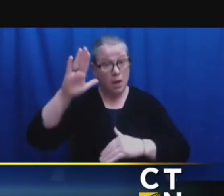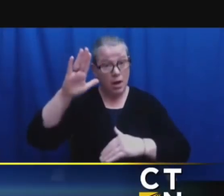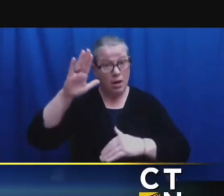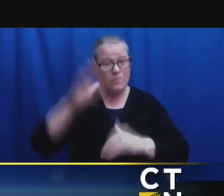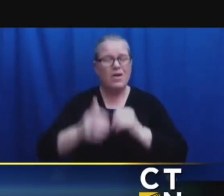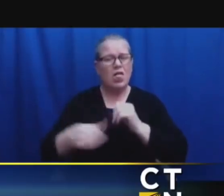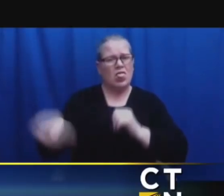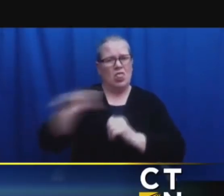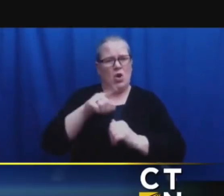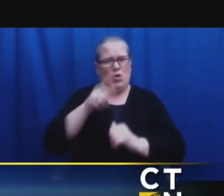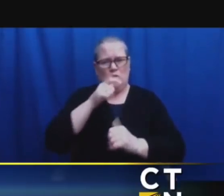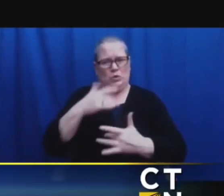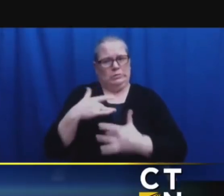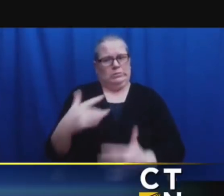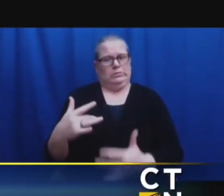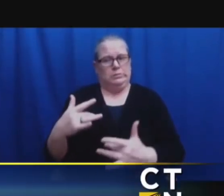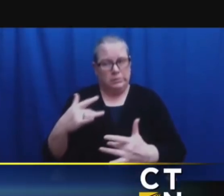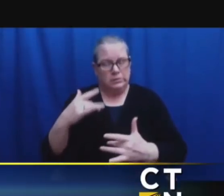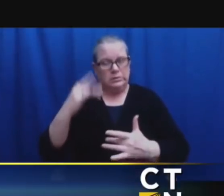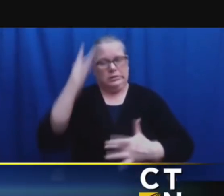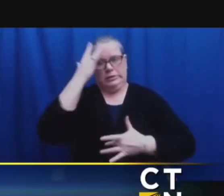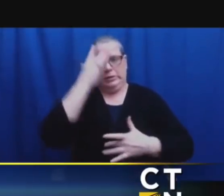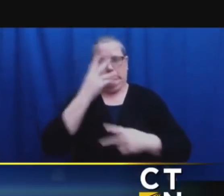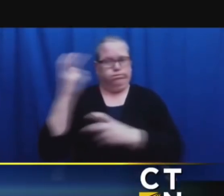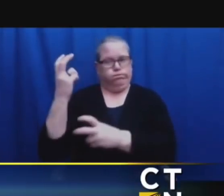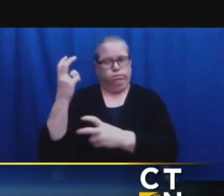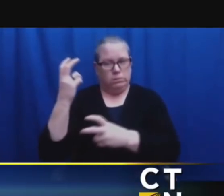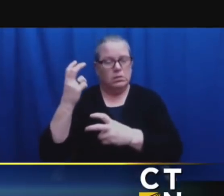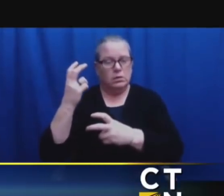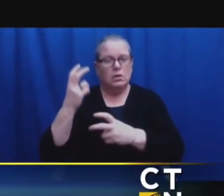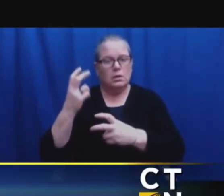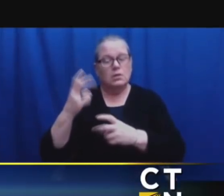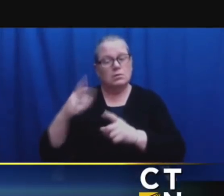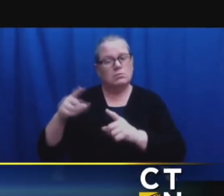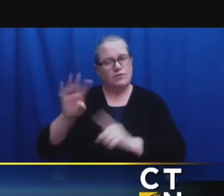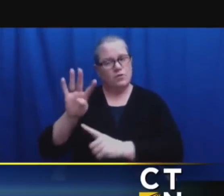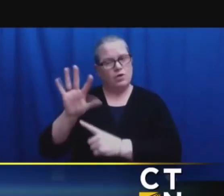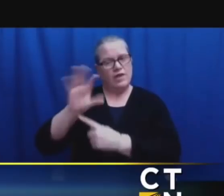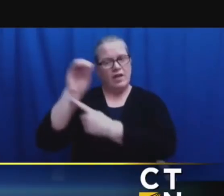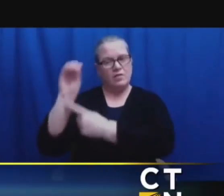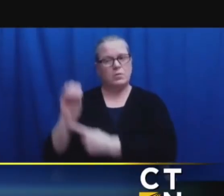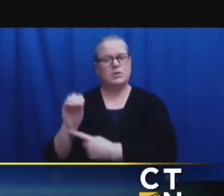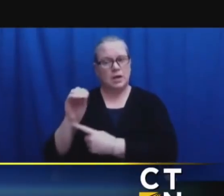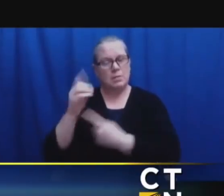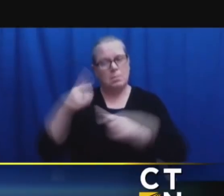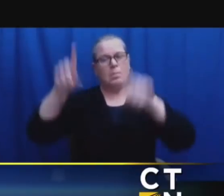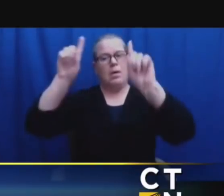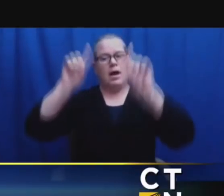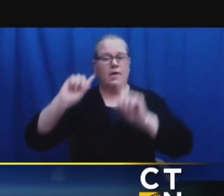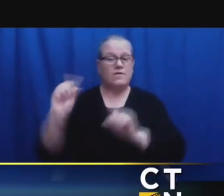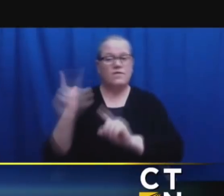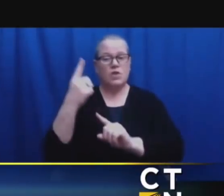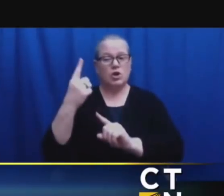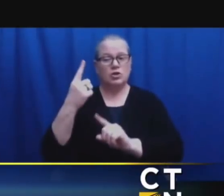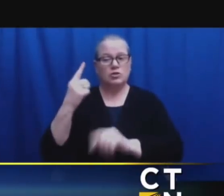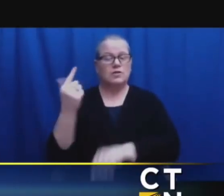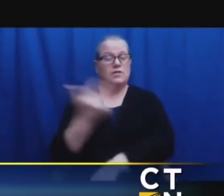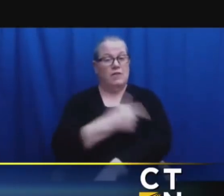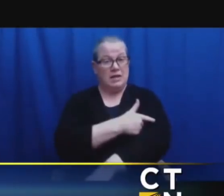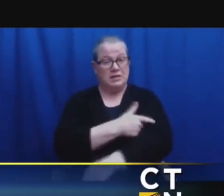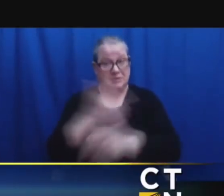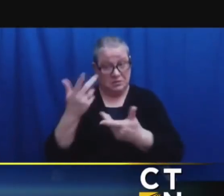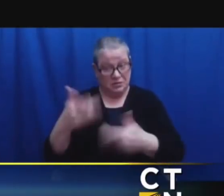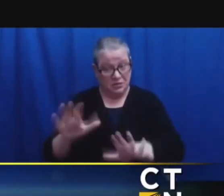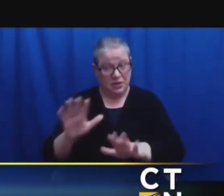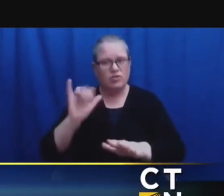suffer complications, have been vaccinated, at least for their first vaccination to date. That's enormous good news. I'll show you